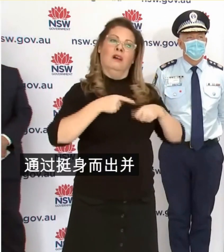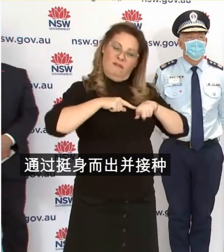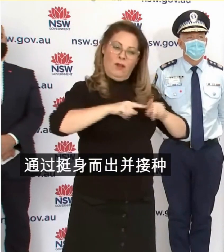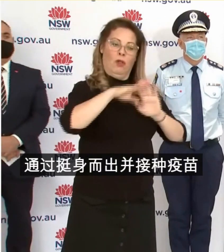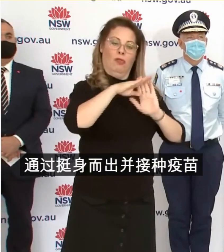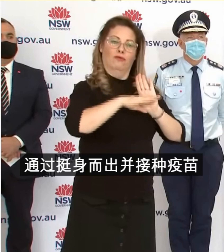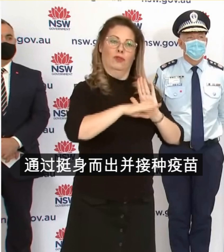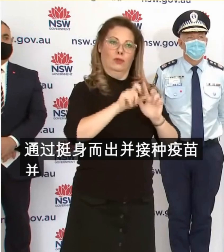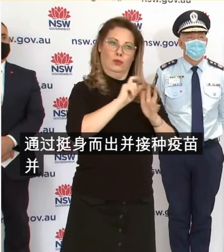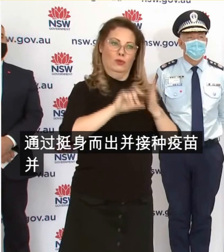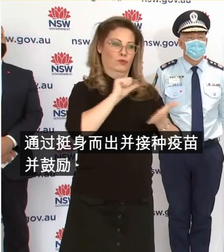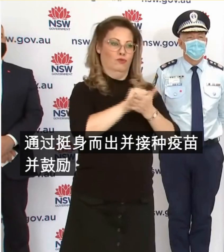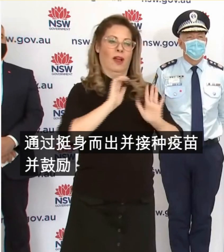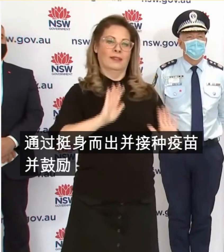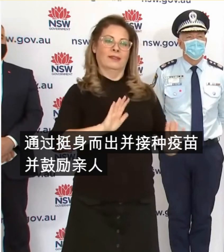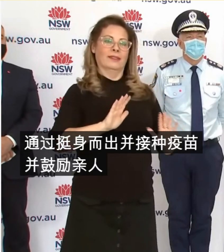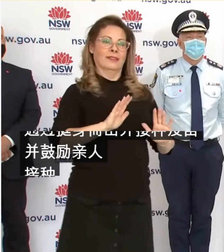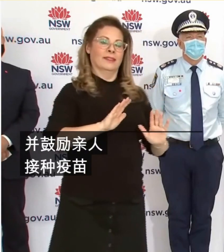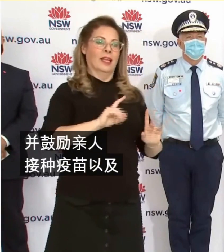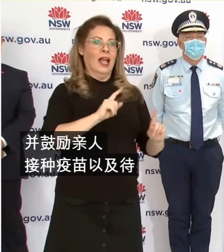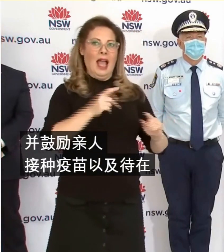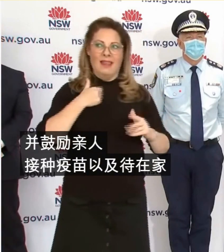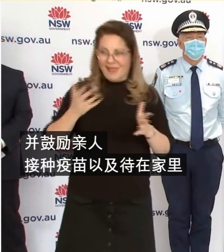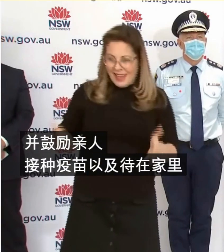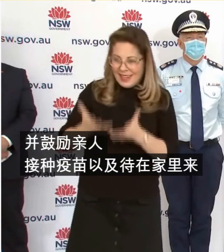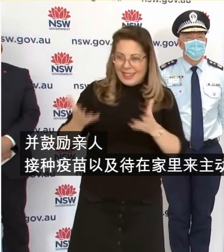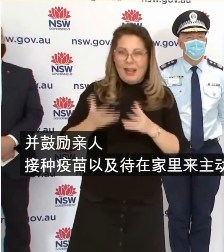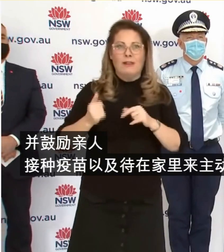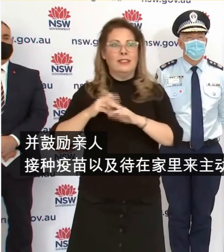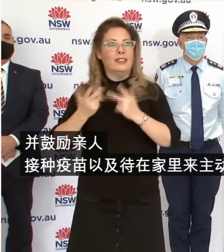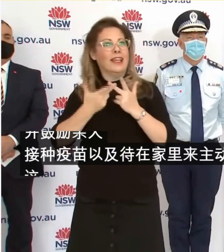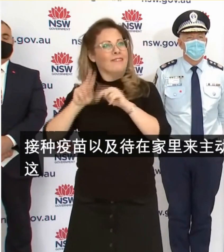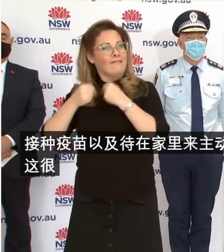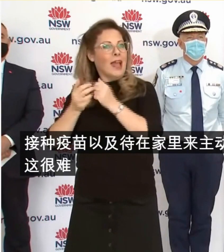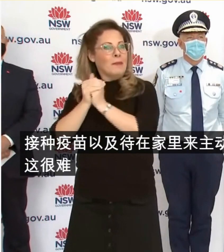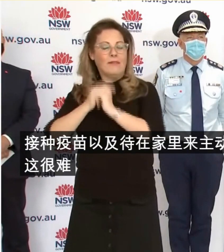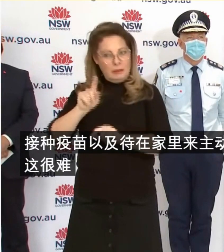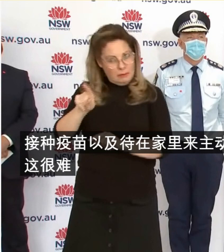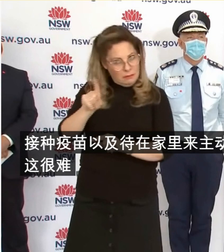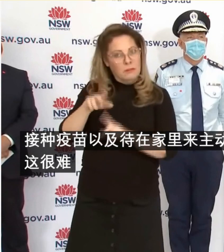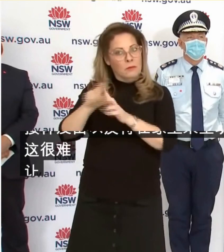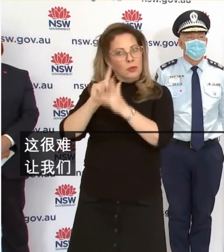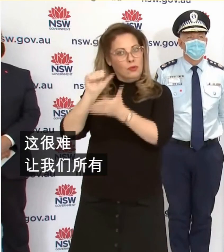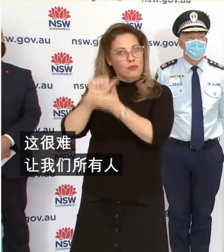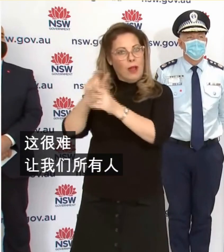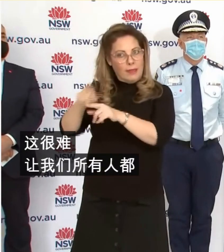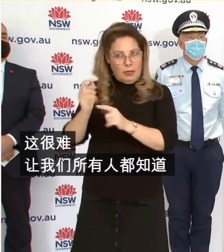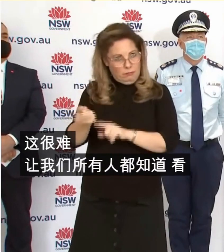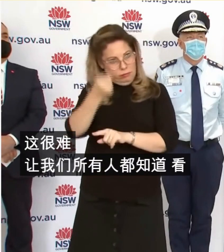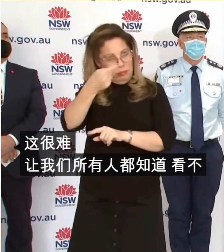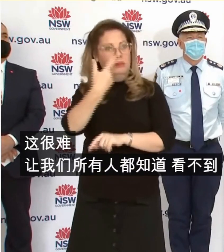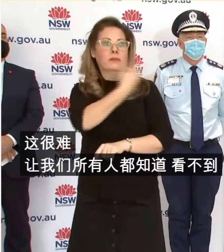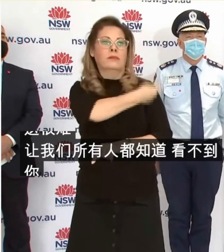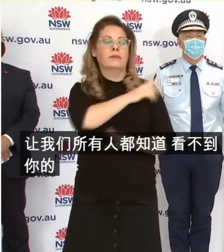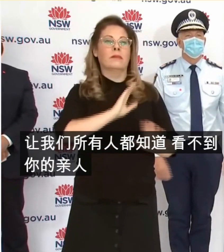loved ones by coming forward and getting vaccinated and encouraging their loved ones to get vaccinated, as well as staying home. And it's so hard. All of us